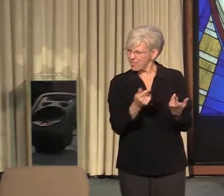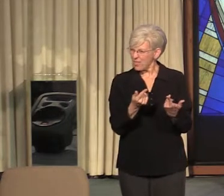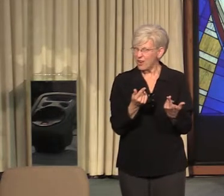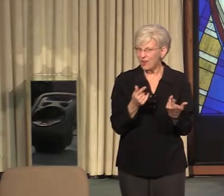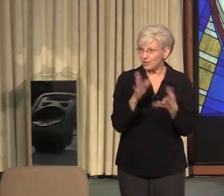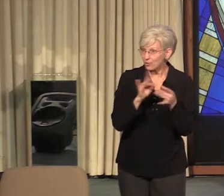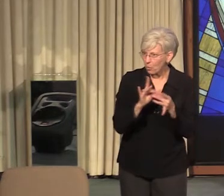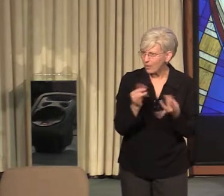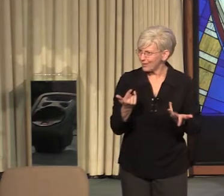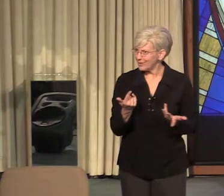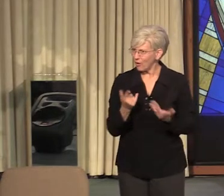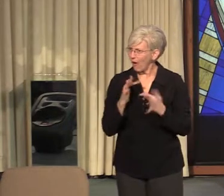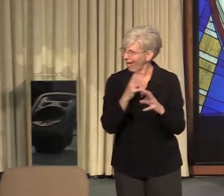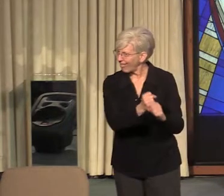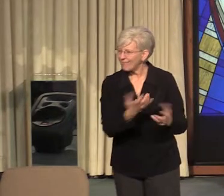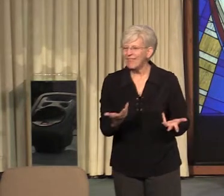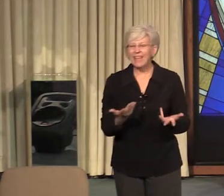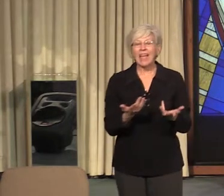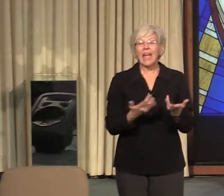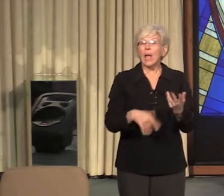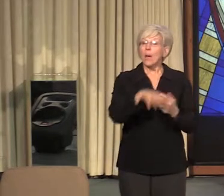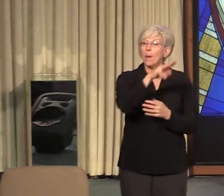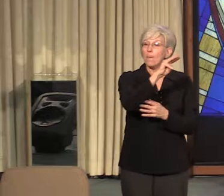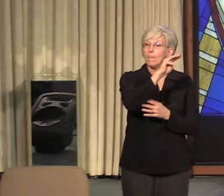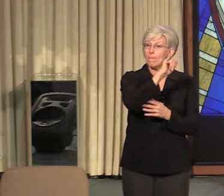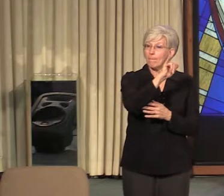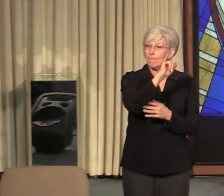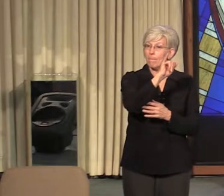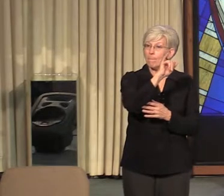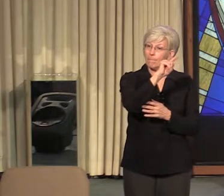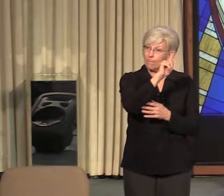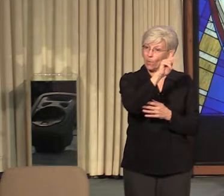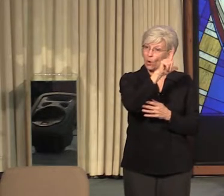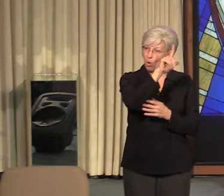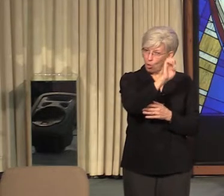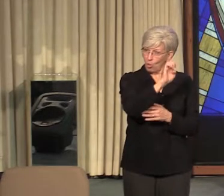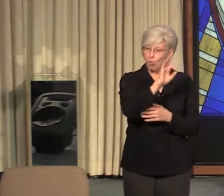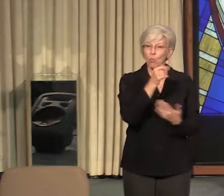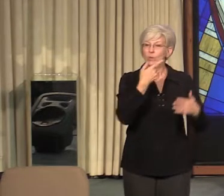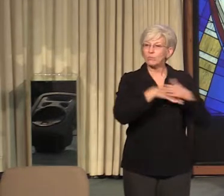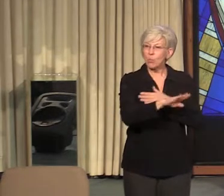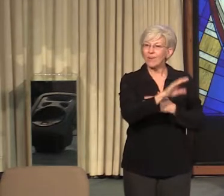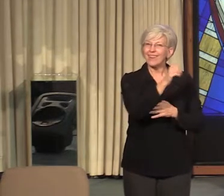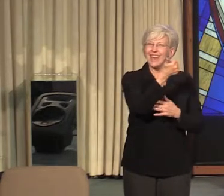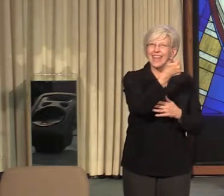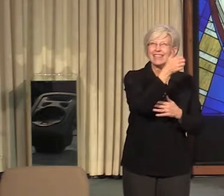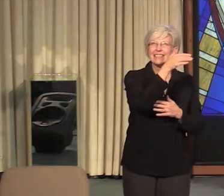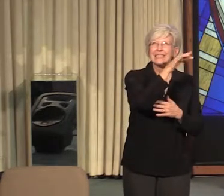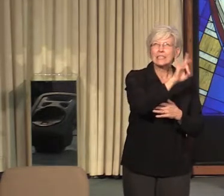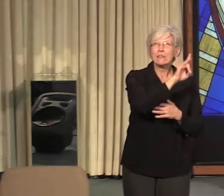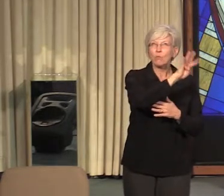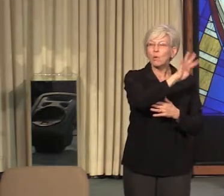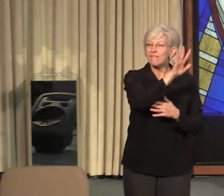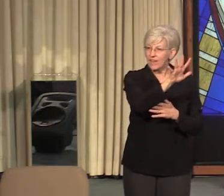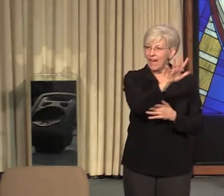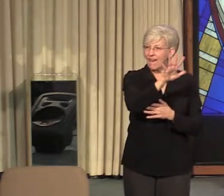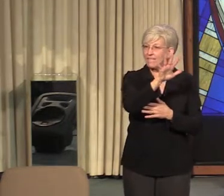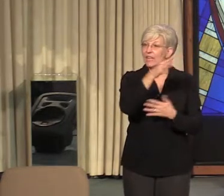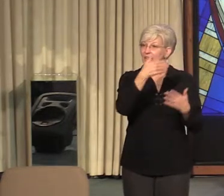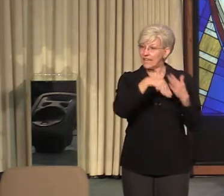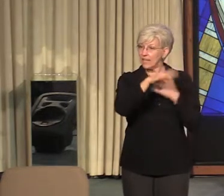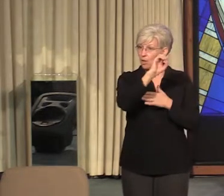Myrtle was born in 1845 in Ohio, and she grew up in a Methodist